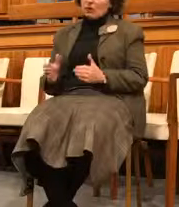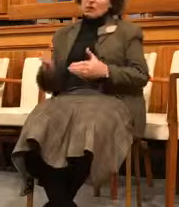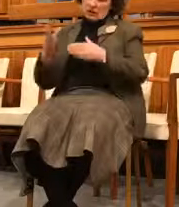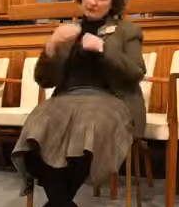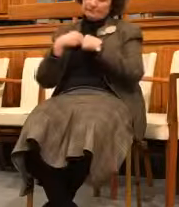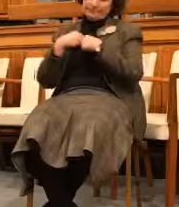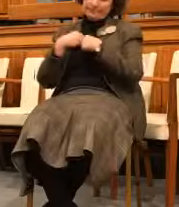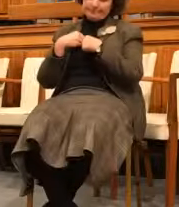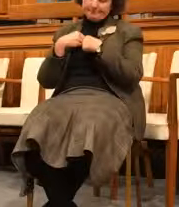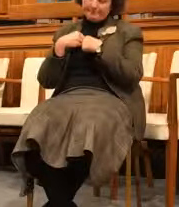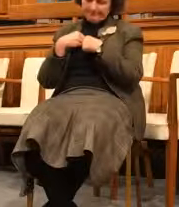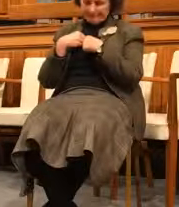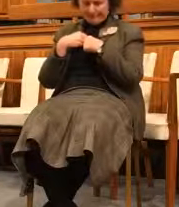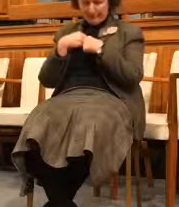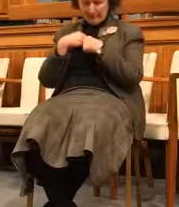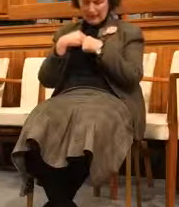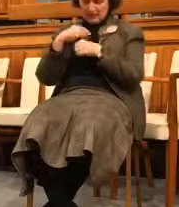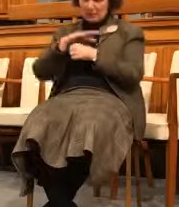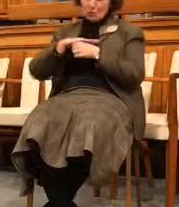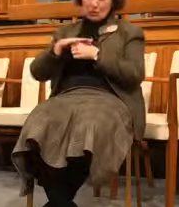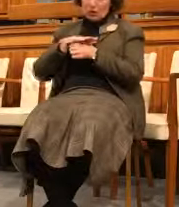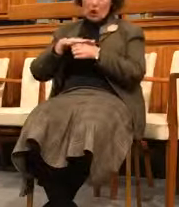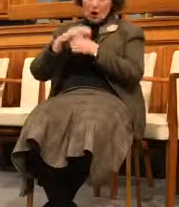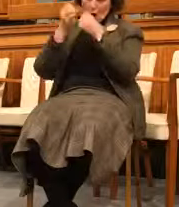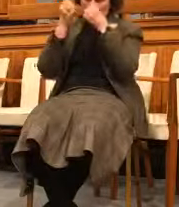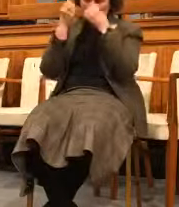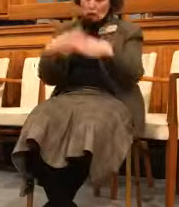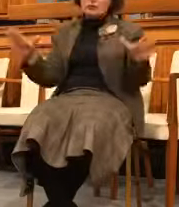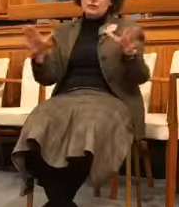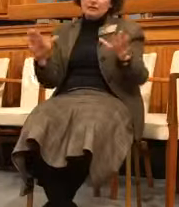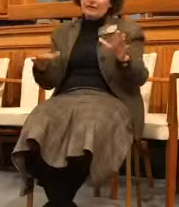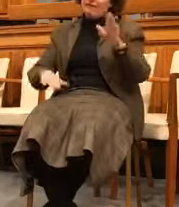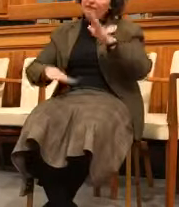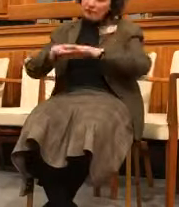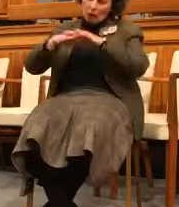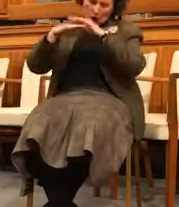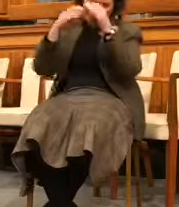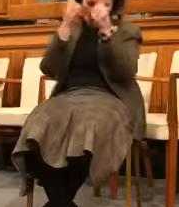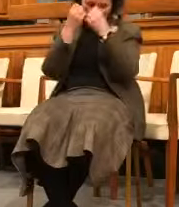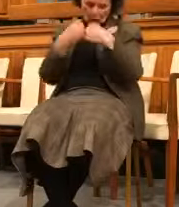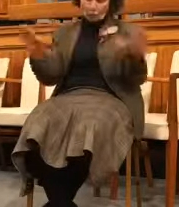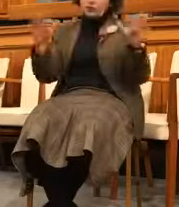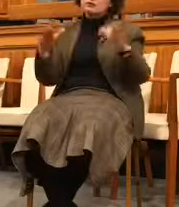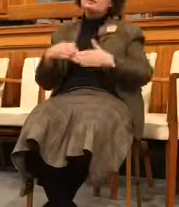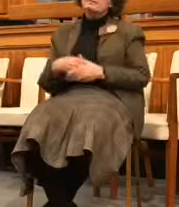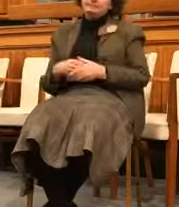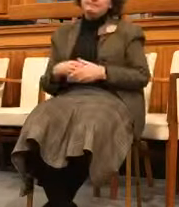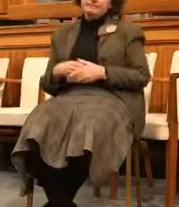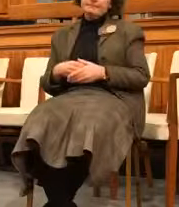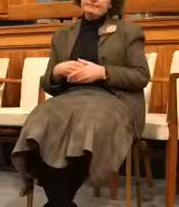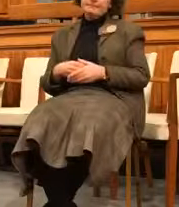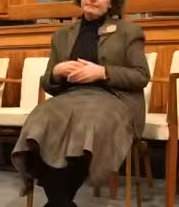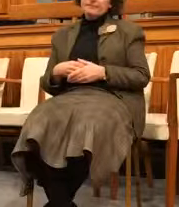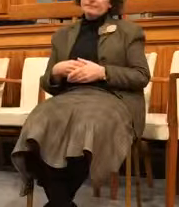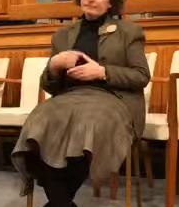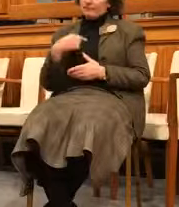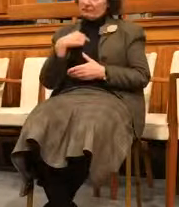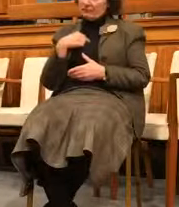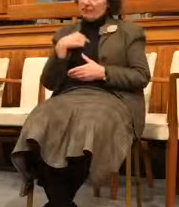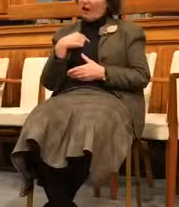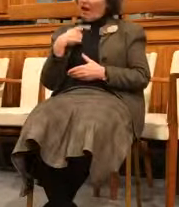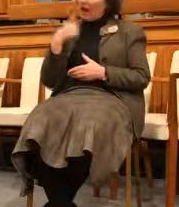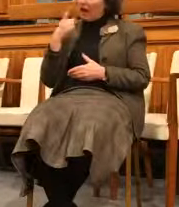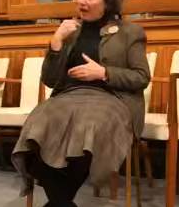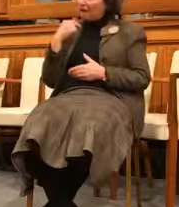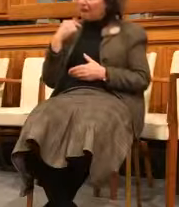believe I am altogether lost. I am beyond repair. I cannot, by any strength of my own, possibly honour